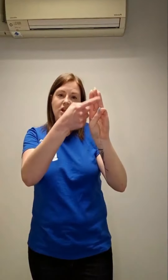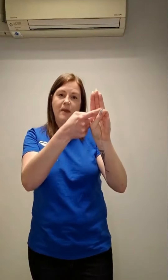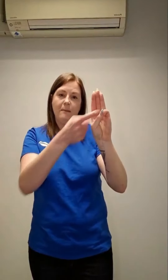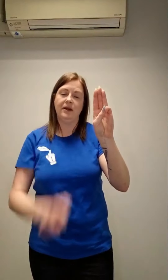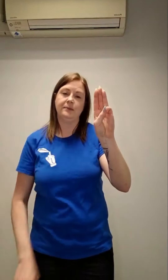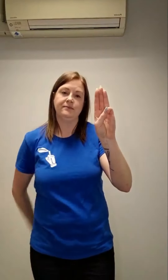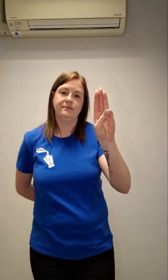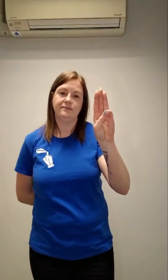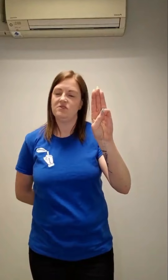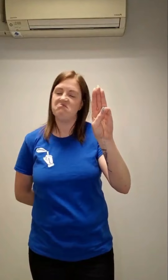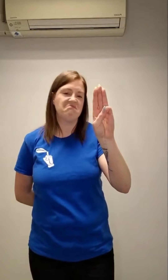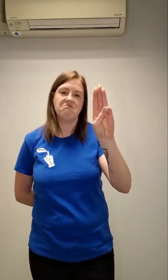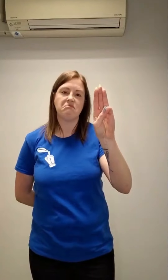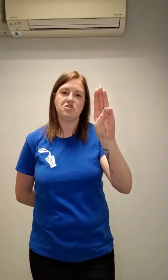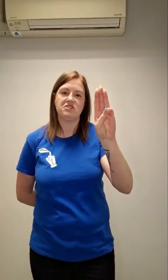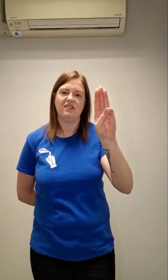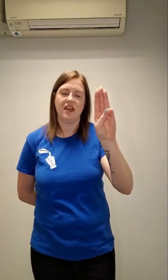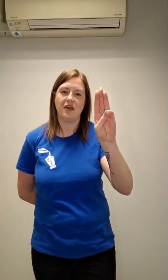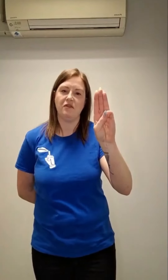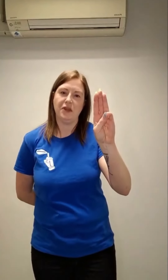M, just if you get confused.